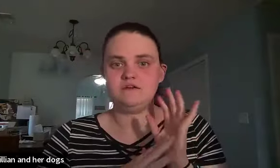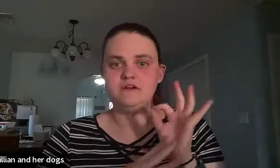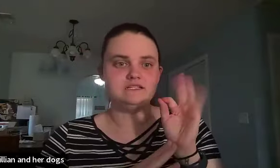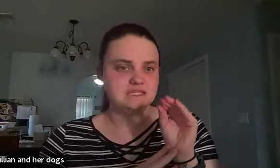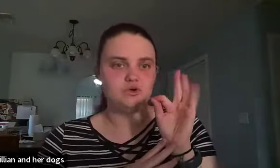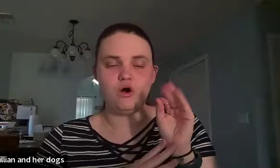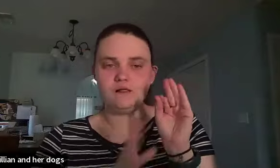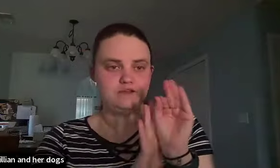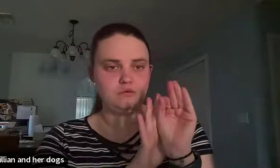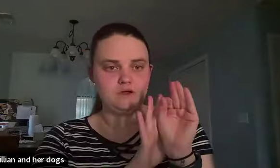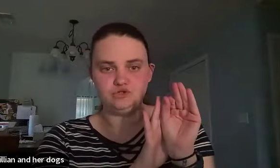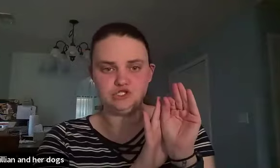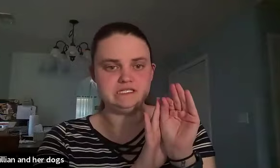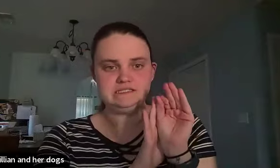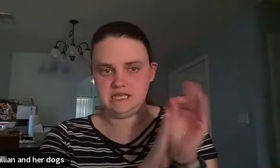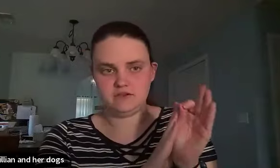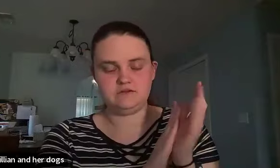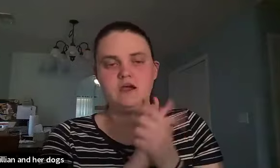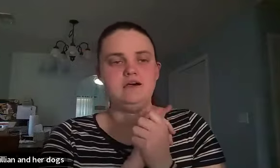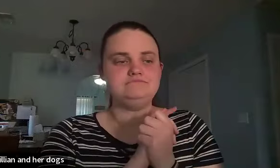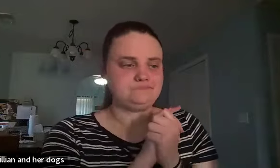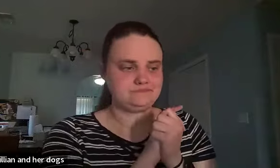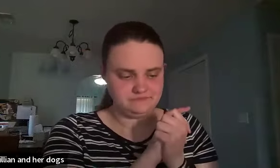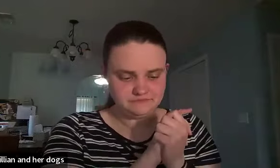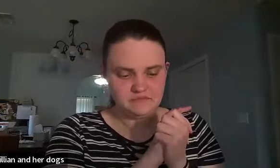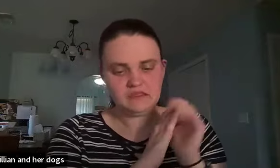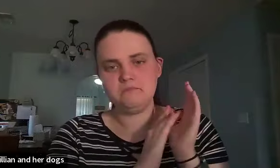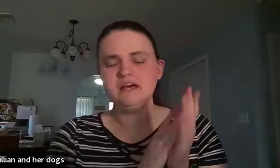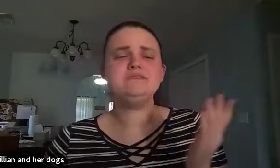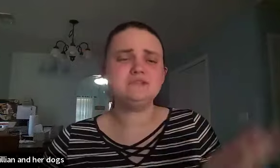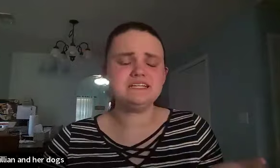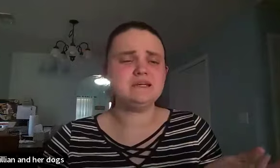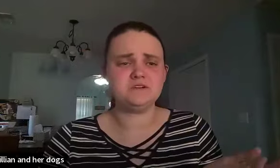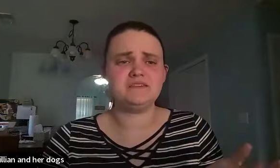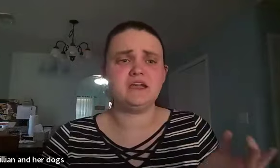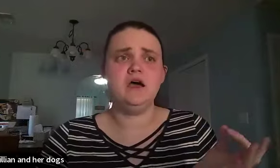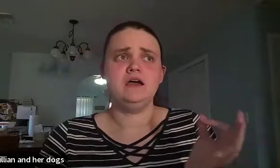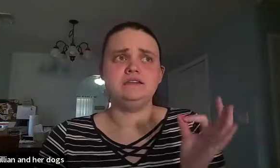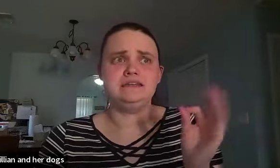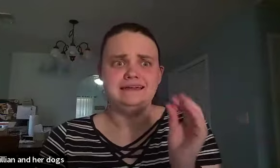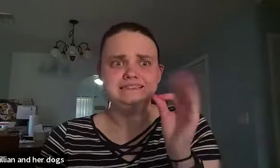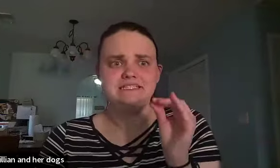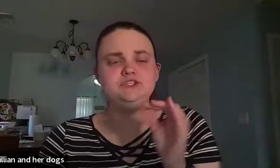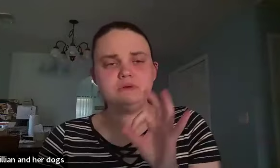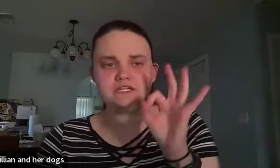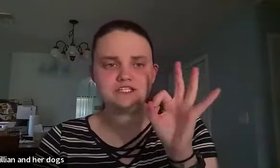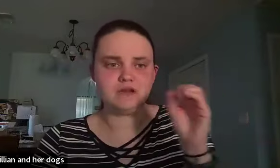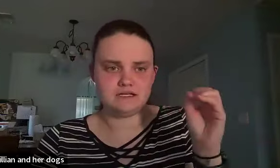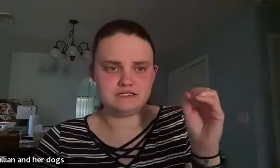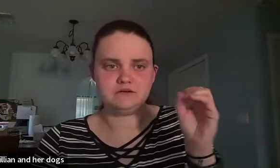They're very simple, all in their one motion together. But if you did end up forgetting like 90, you can't just do 9 and